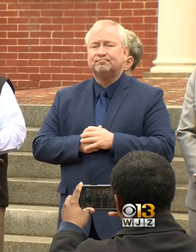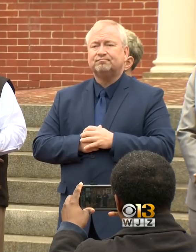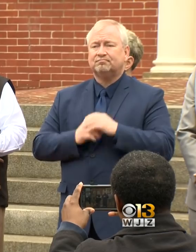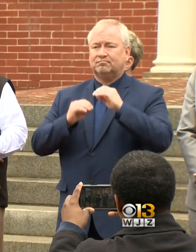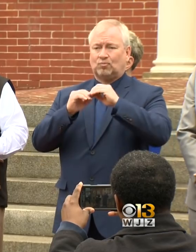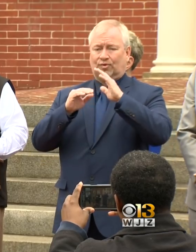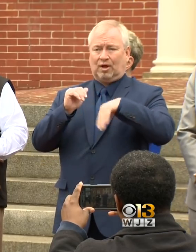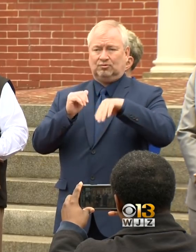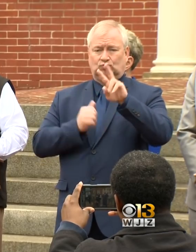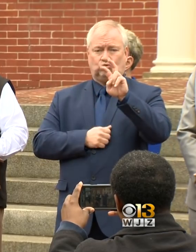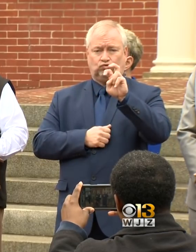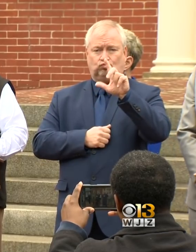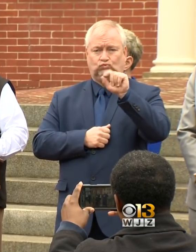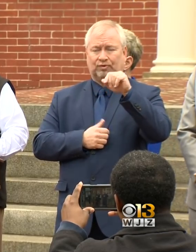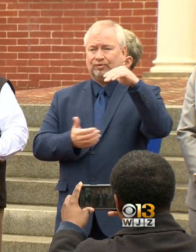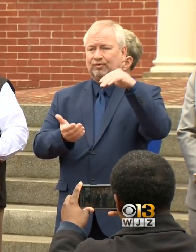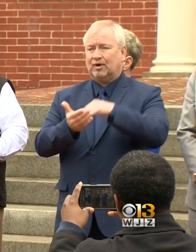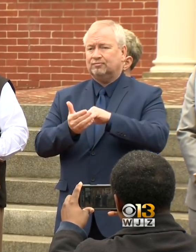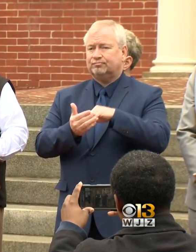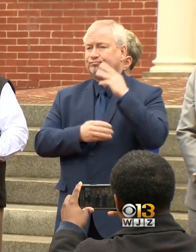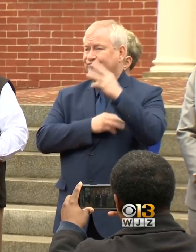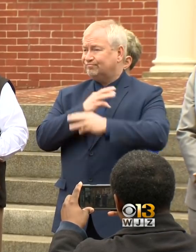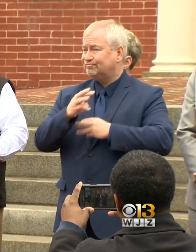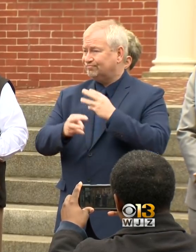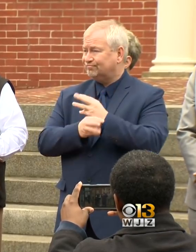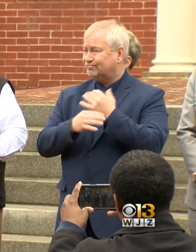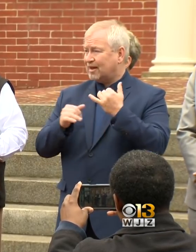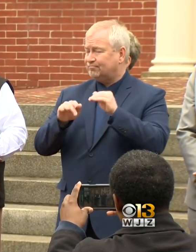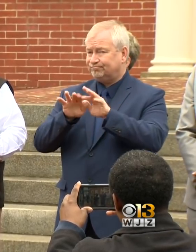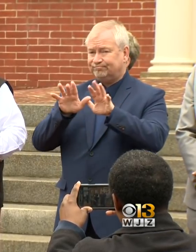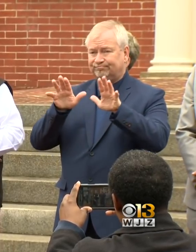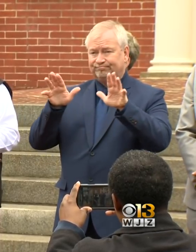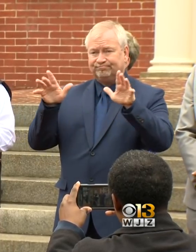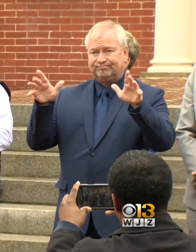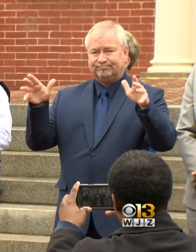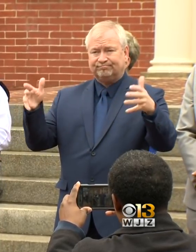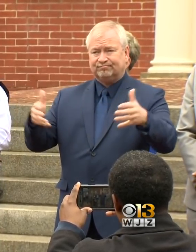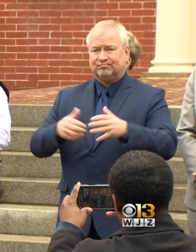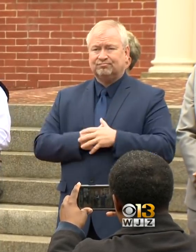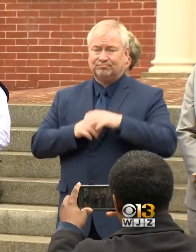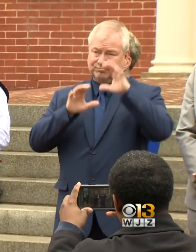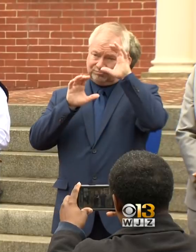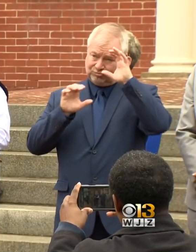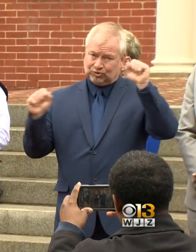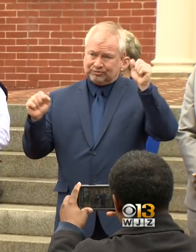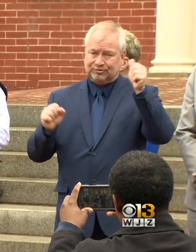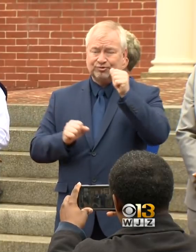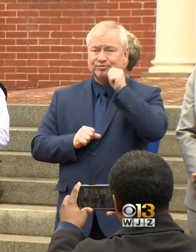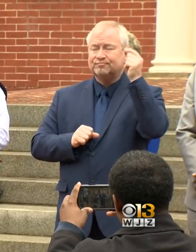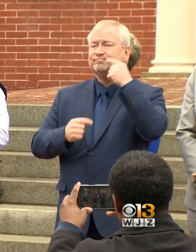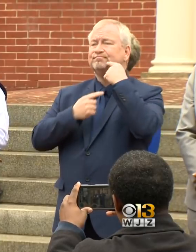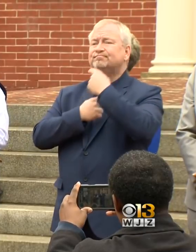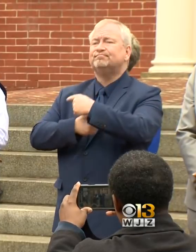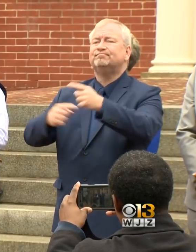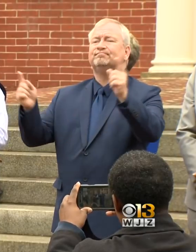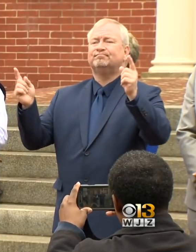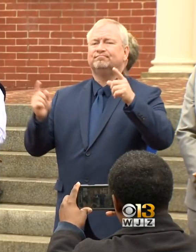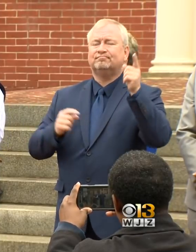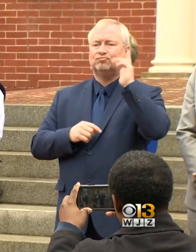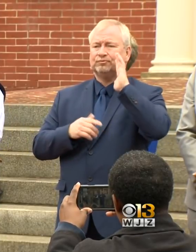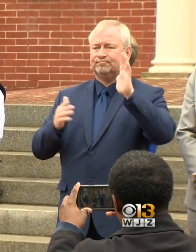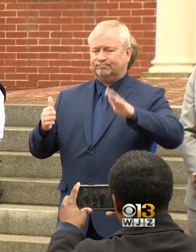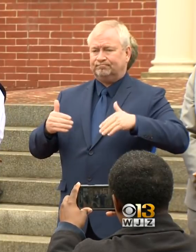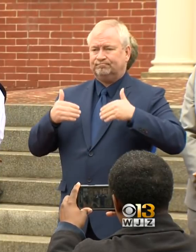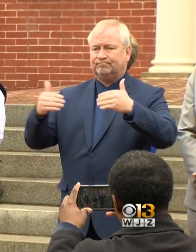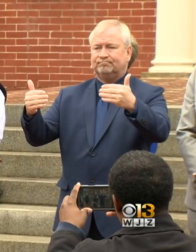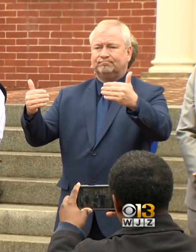220,000 cases around the world. The president yesterday announced that he will invoke the Defense